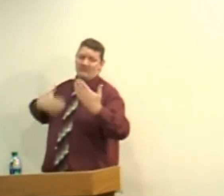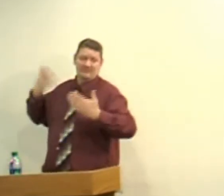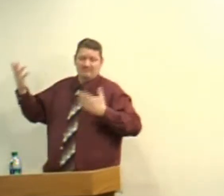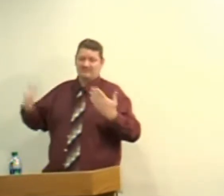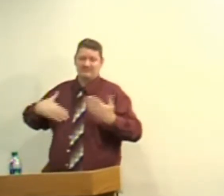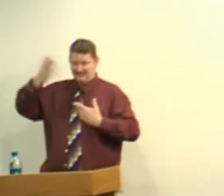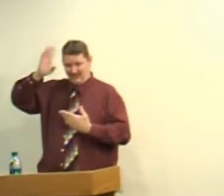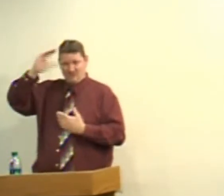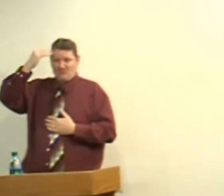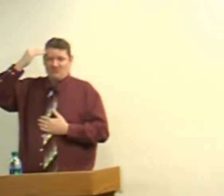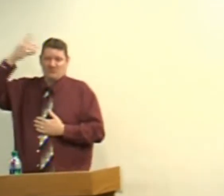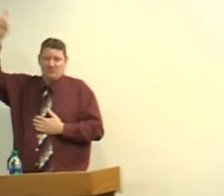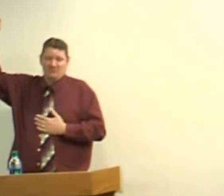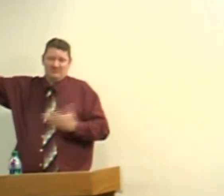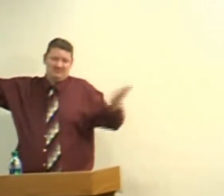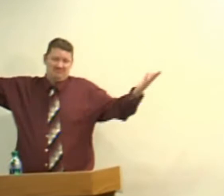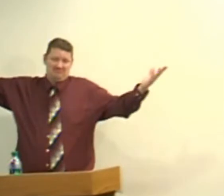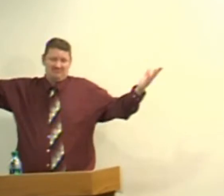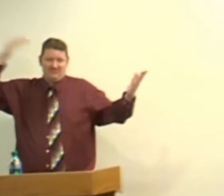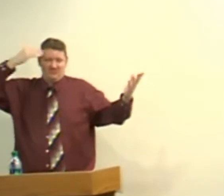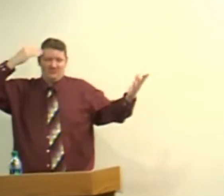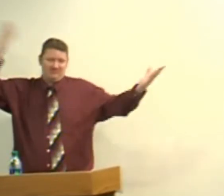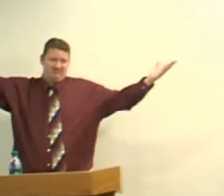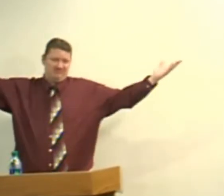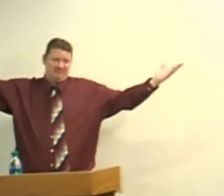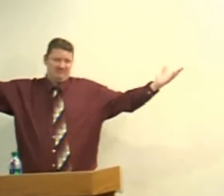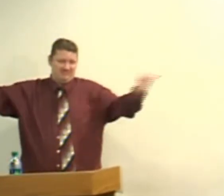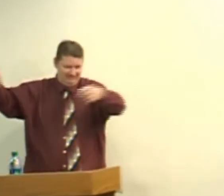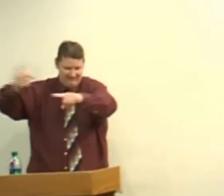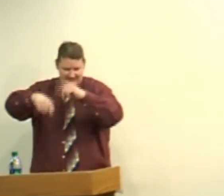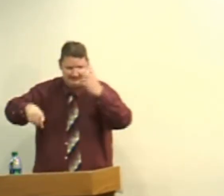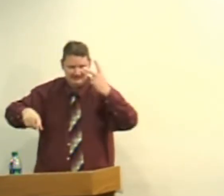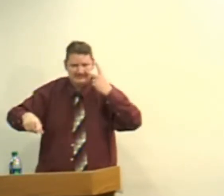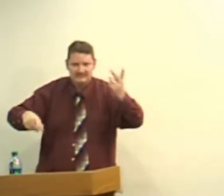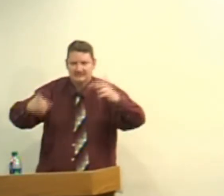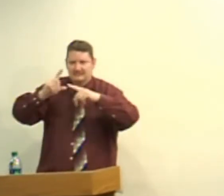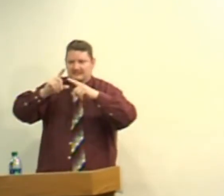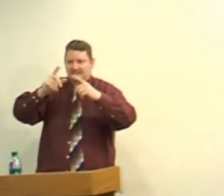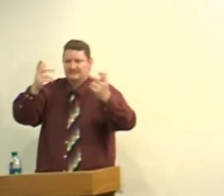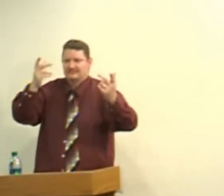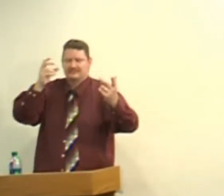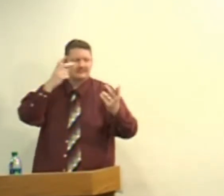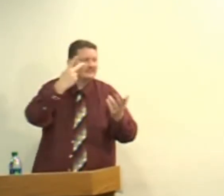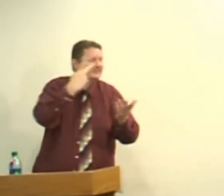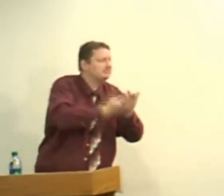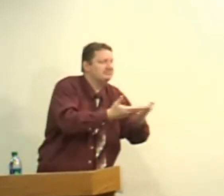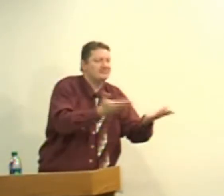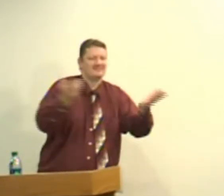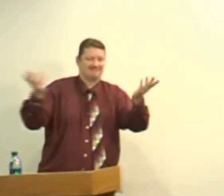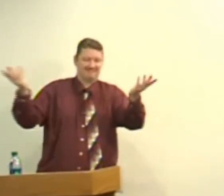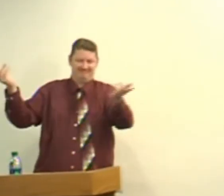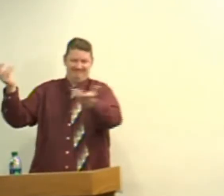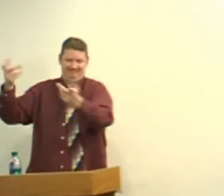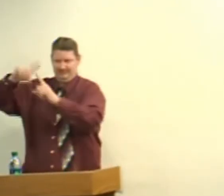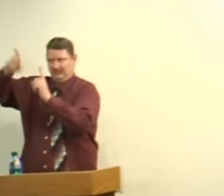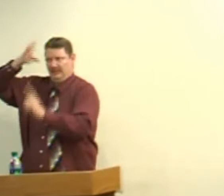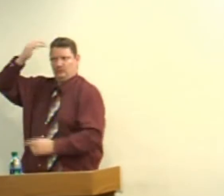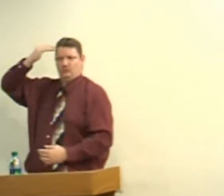We should just be joyful in our sufferings because God knows us. God knows what's going on. Things that people cannot see, God